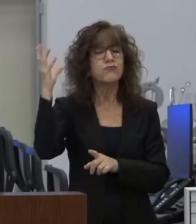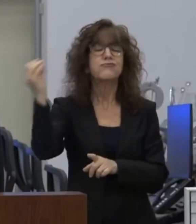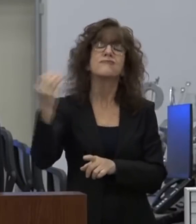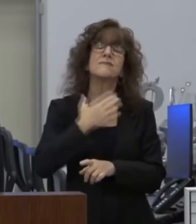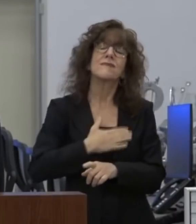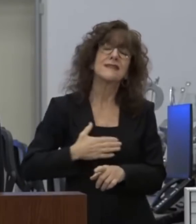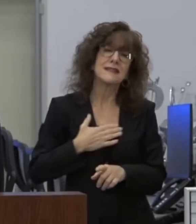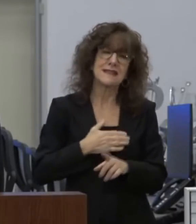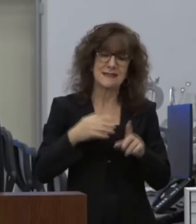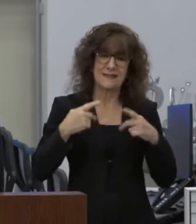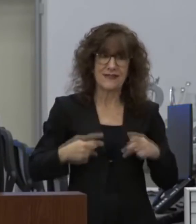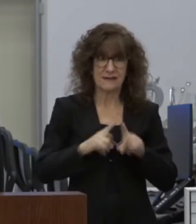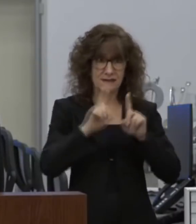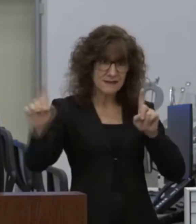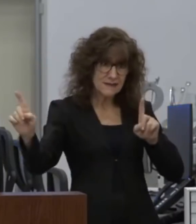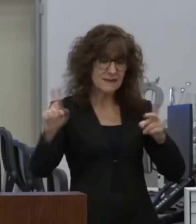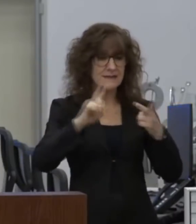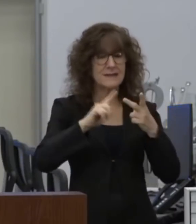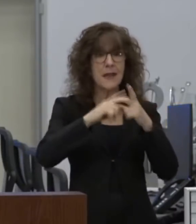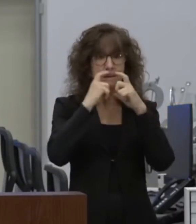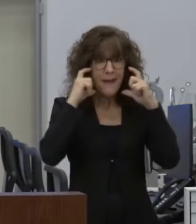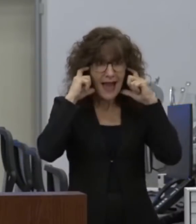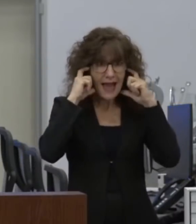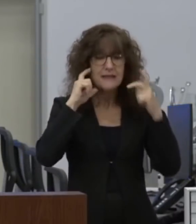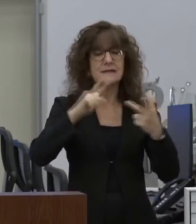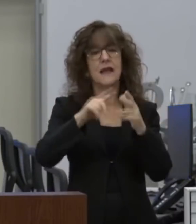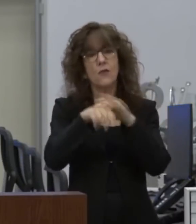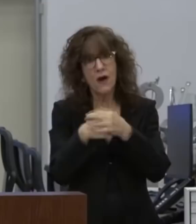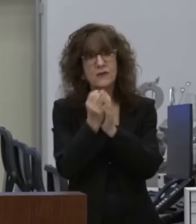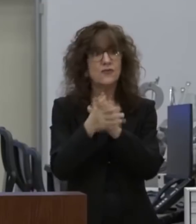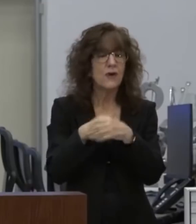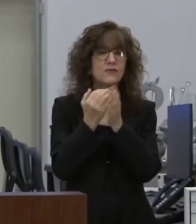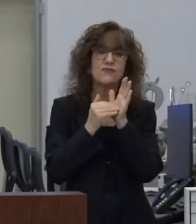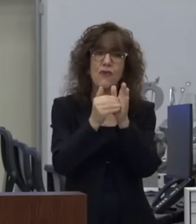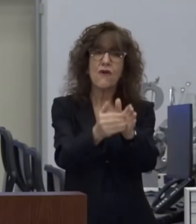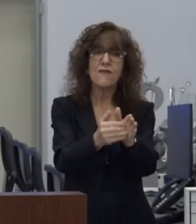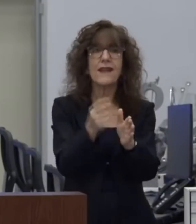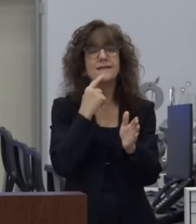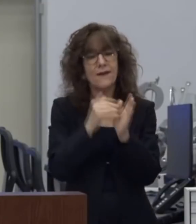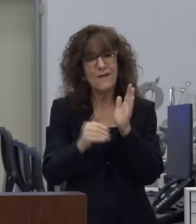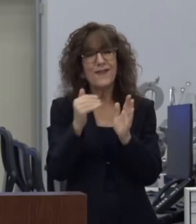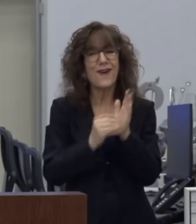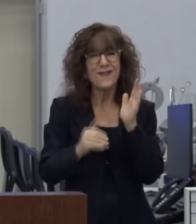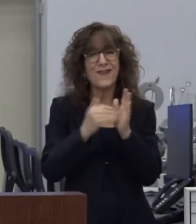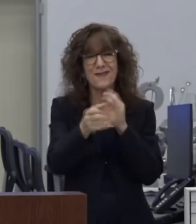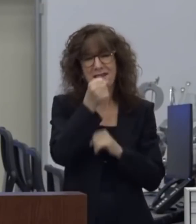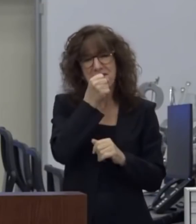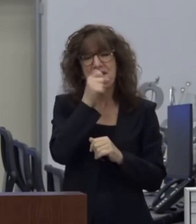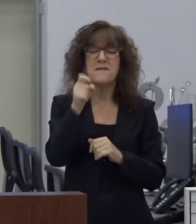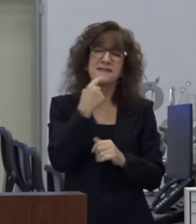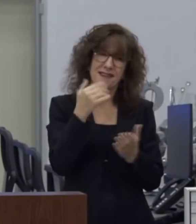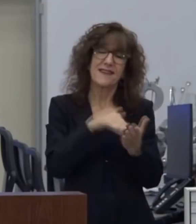practice physical distancing, wear a mask, and be sure to wash your hands frequently. Now, I say it every time I stand at the microphone, but I have to say it